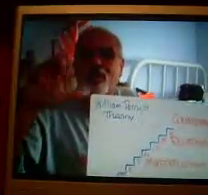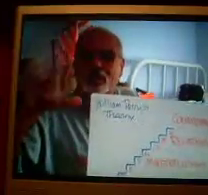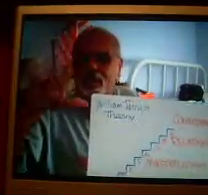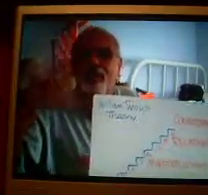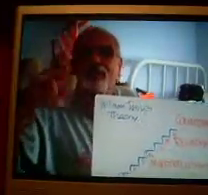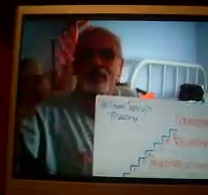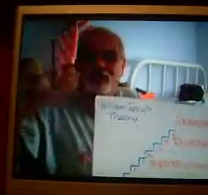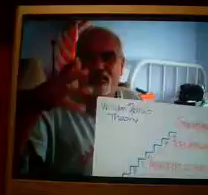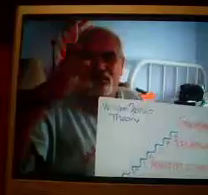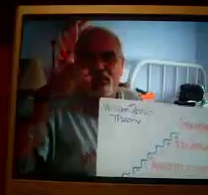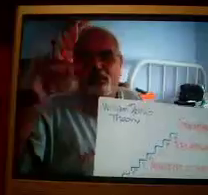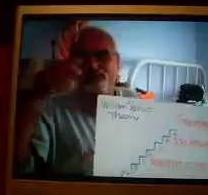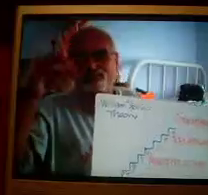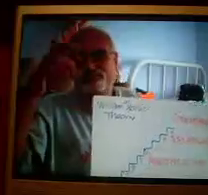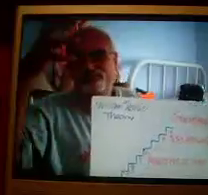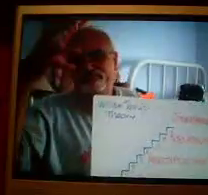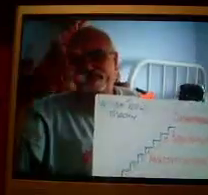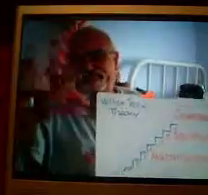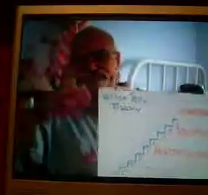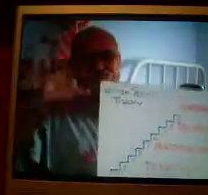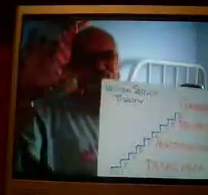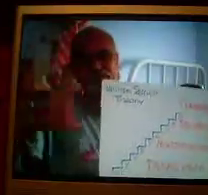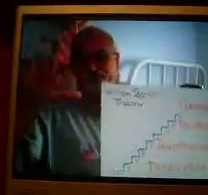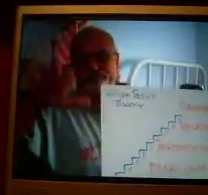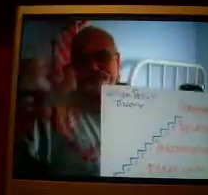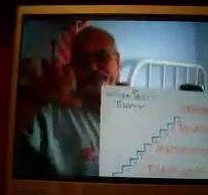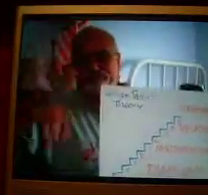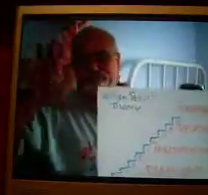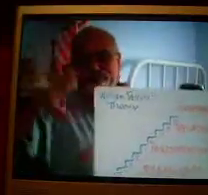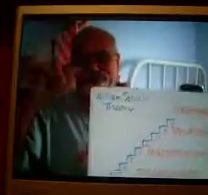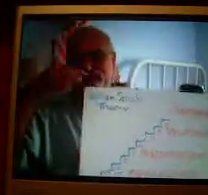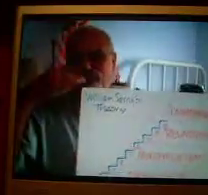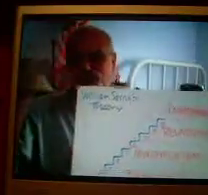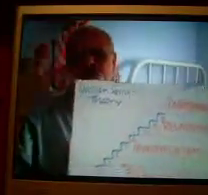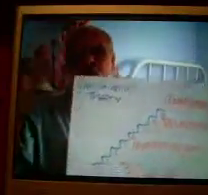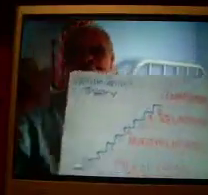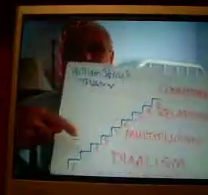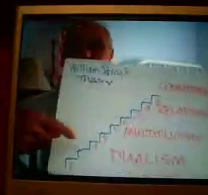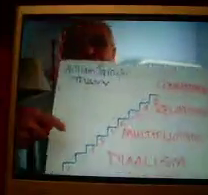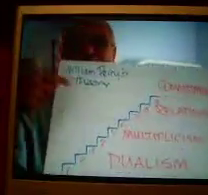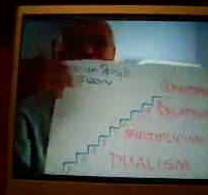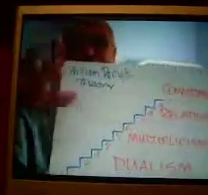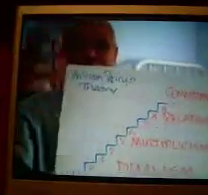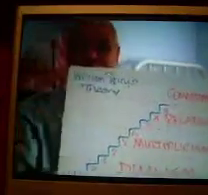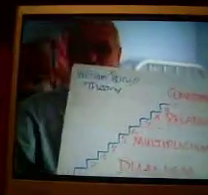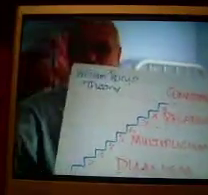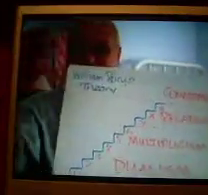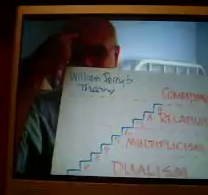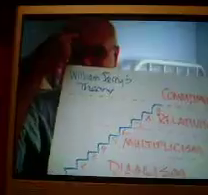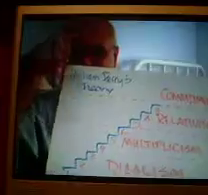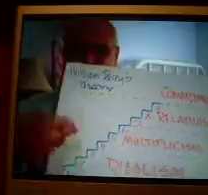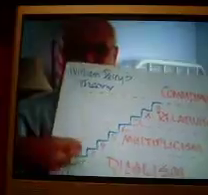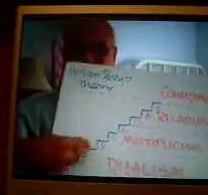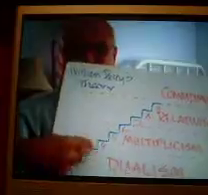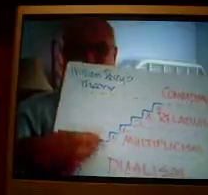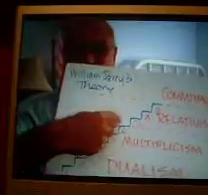William Perry. He explained this. It's just paragraphs and paragraphs of it. It's really good. Alright, that's for the